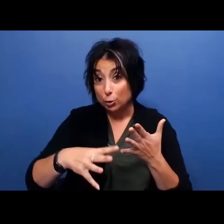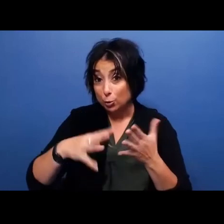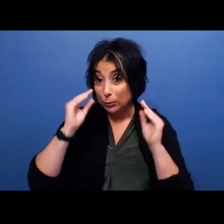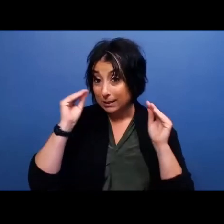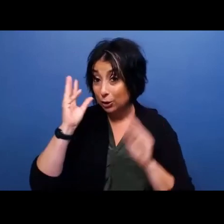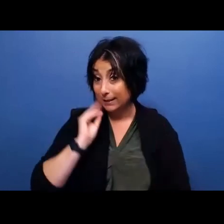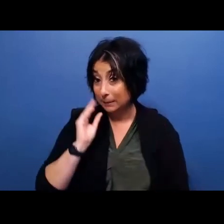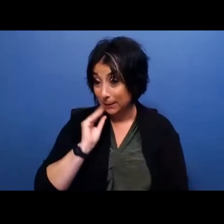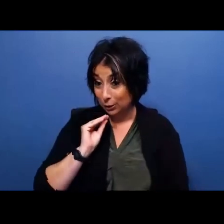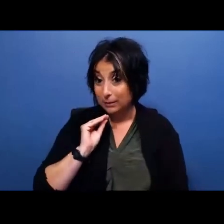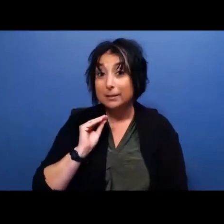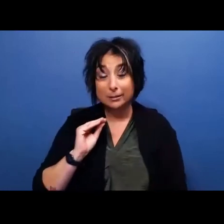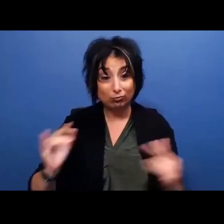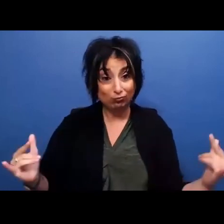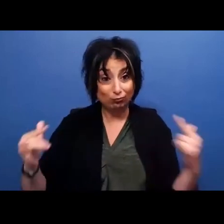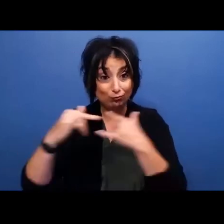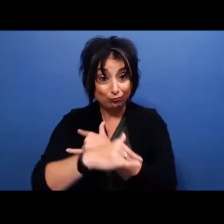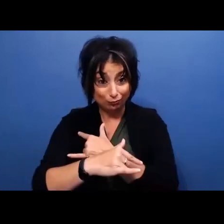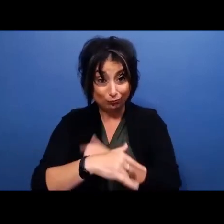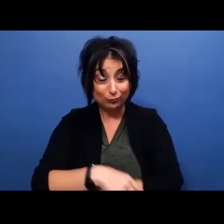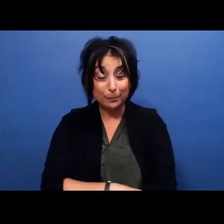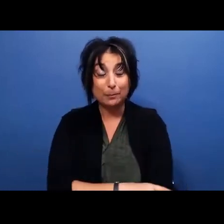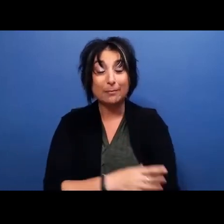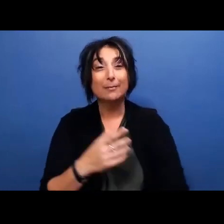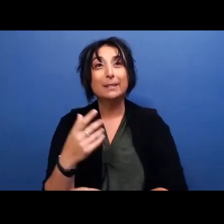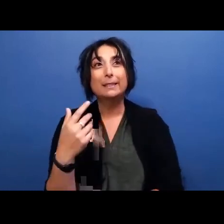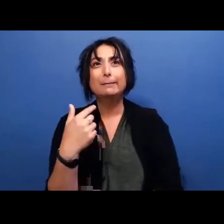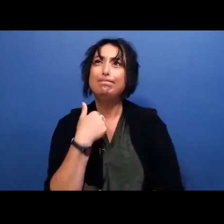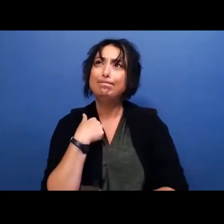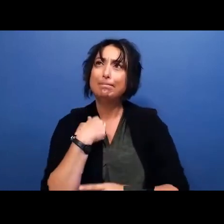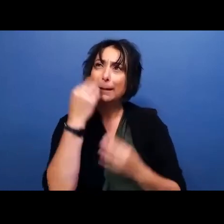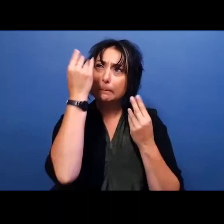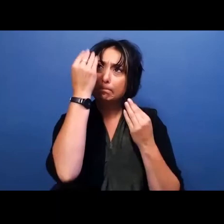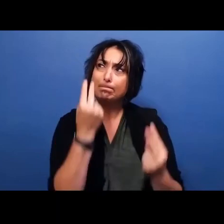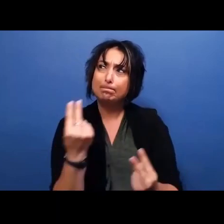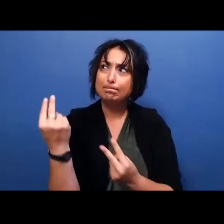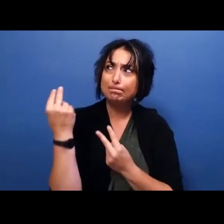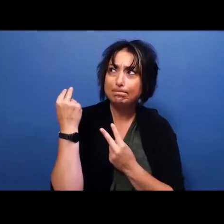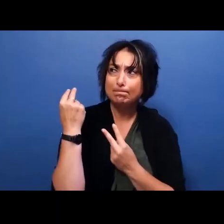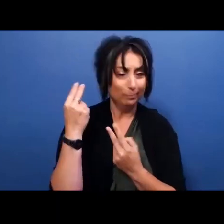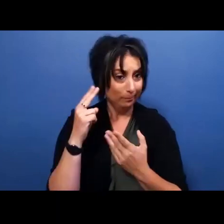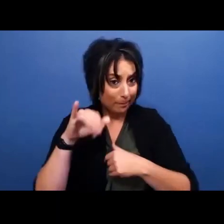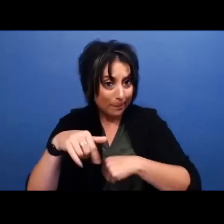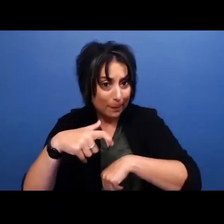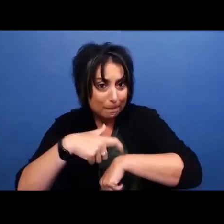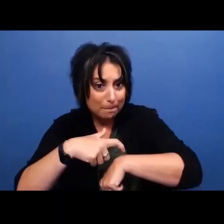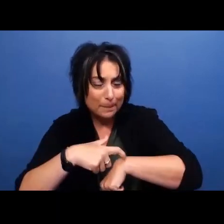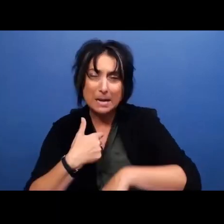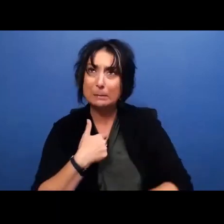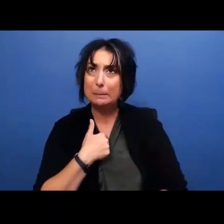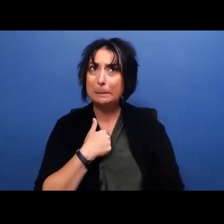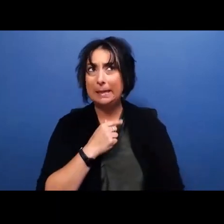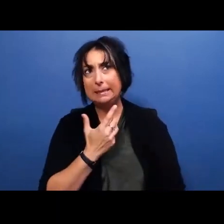experiences. And I think when I look back on it, at that time, I was really thinking